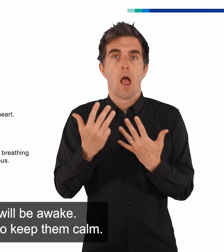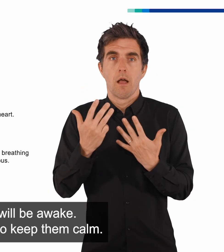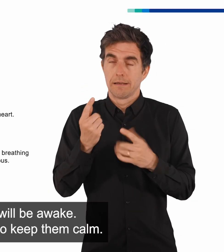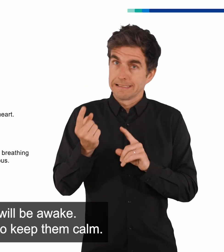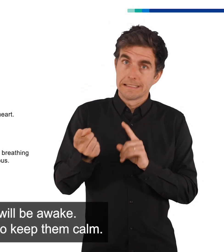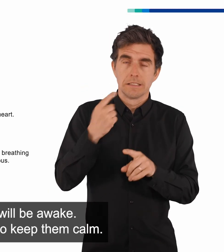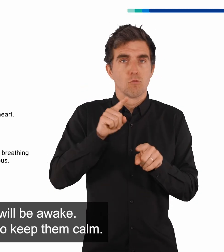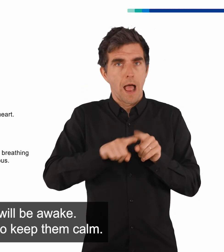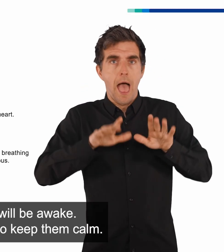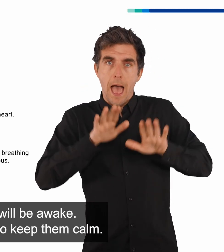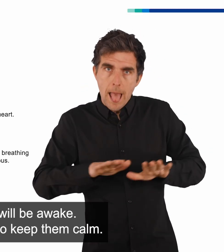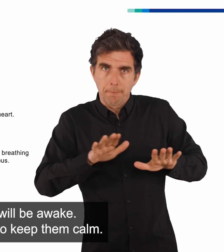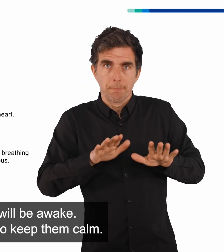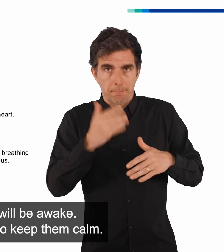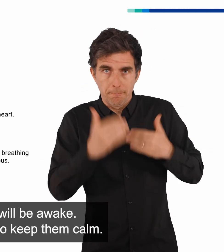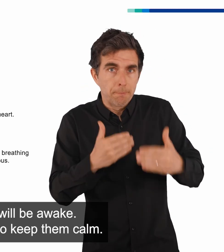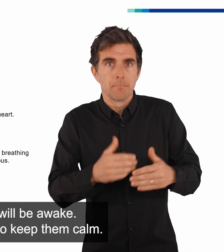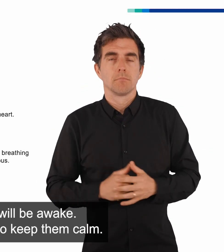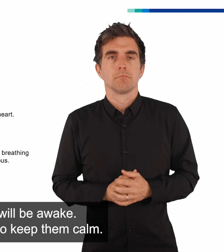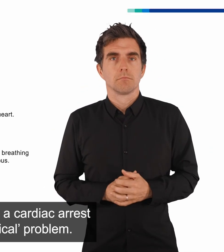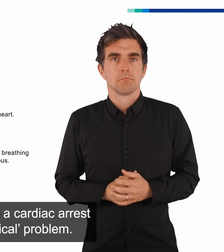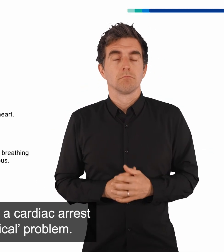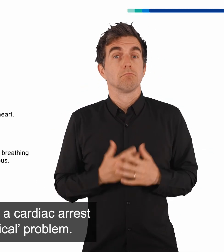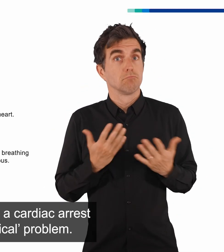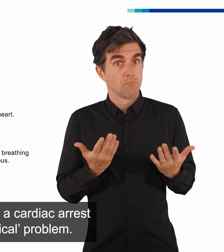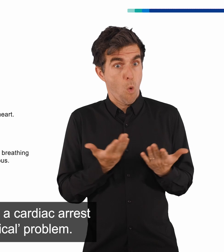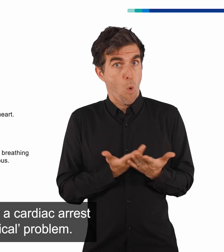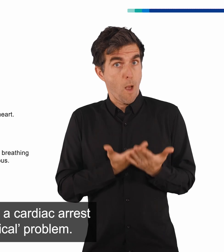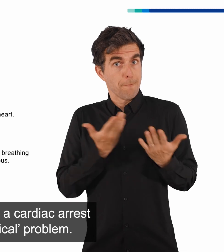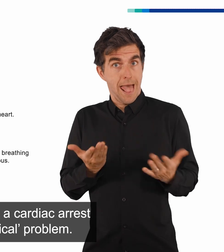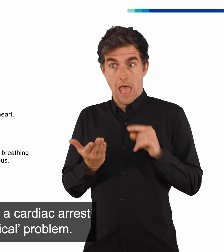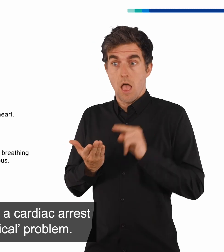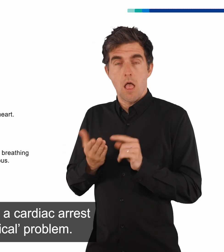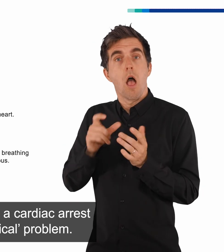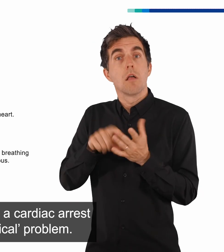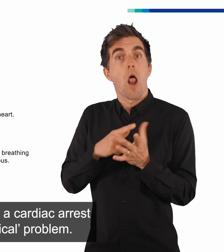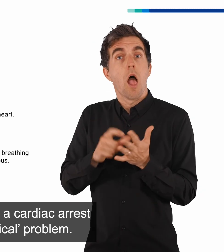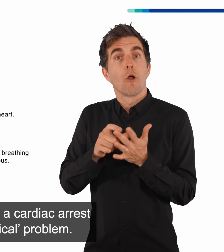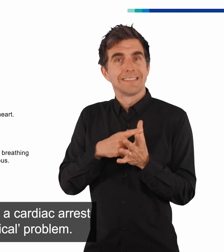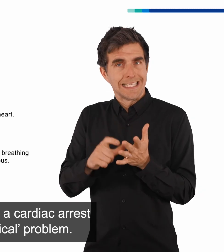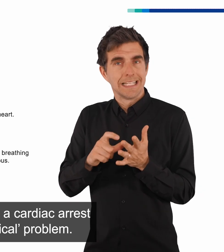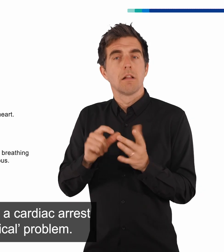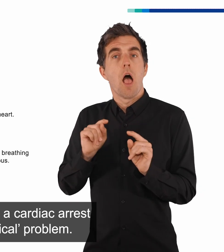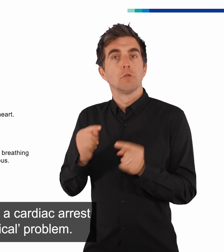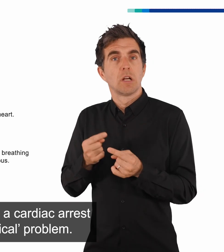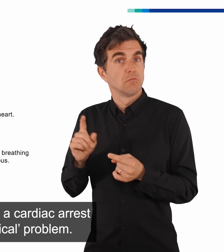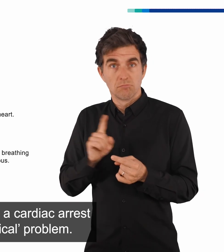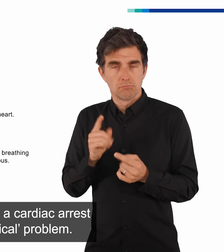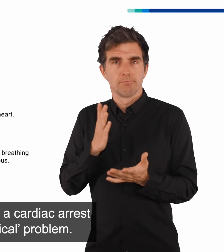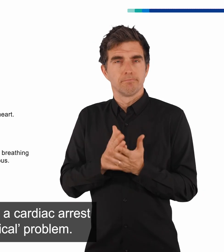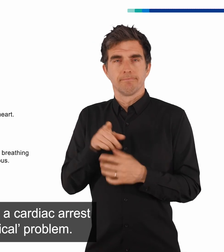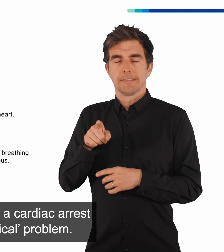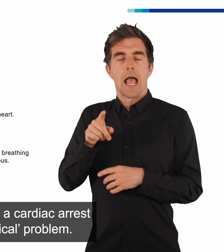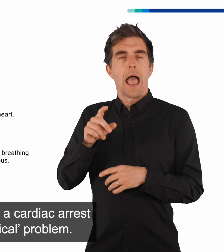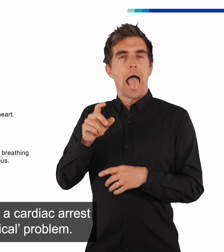electrical problem. It happens when the heart suddenly stops beating due to an irregular heartbeat. If this happens, you will